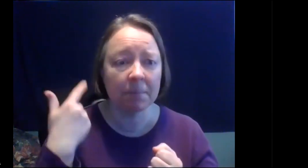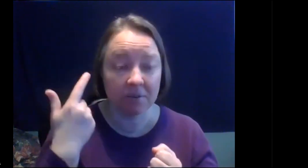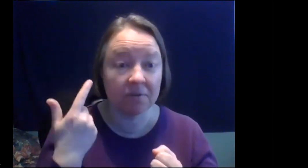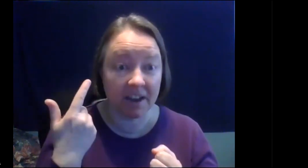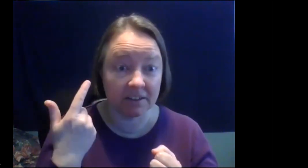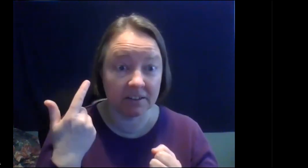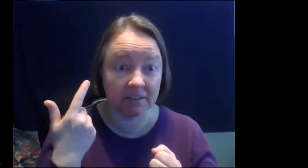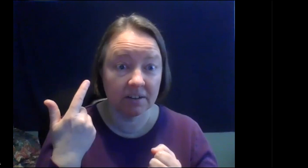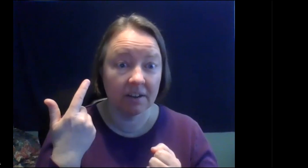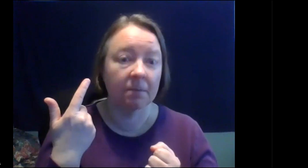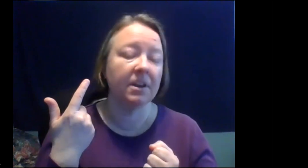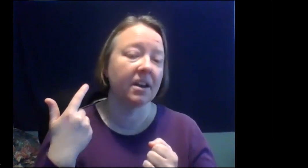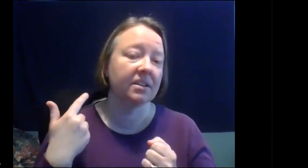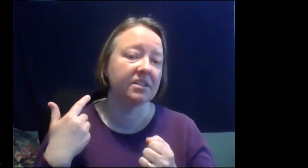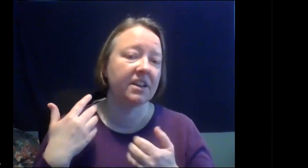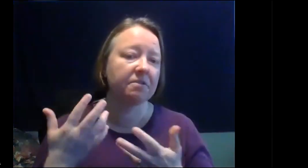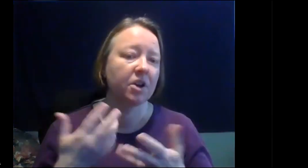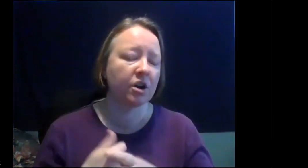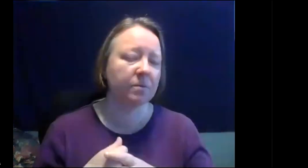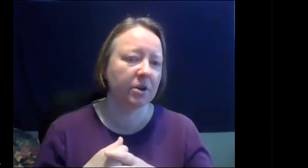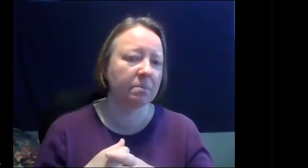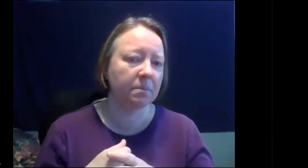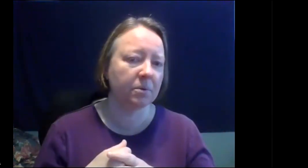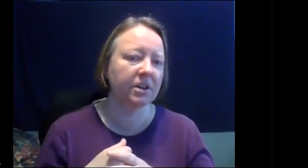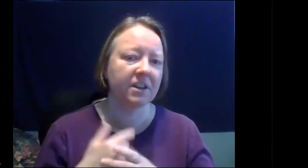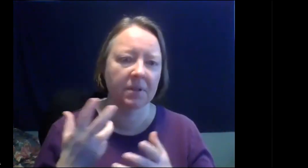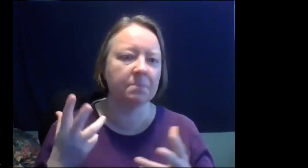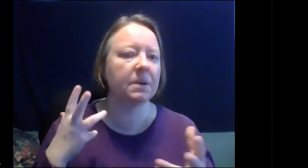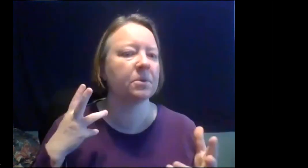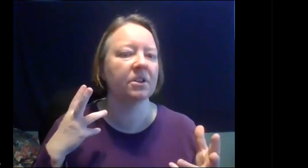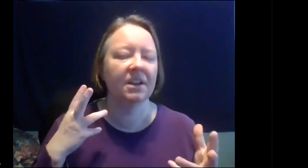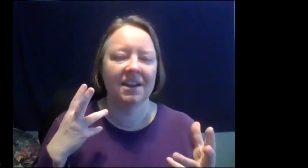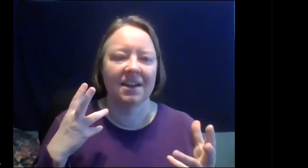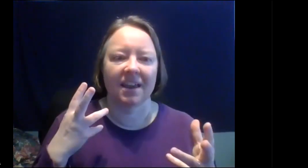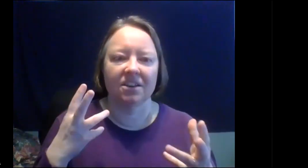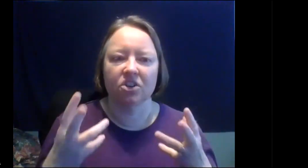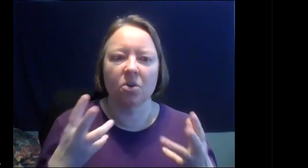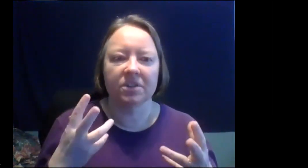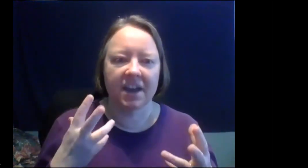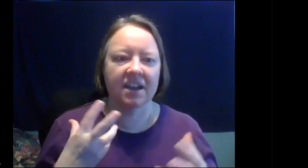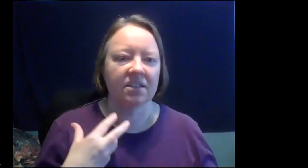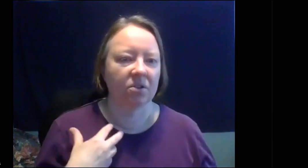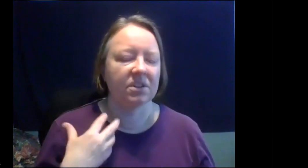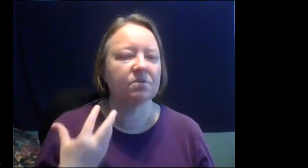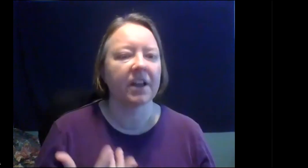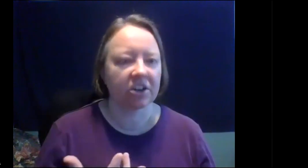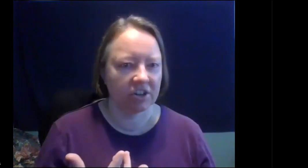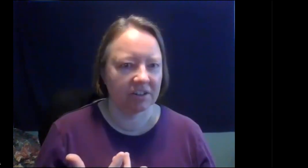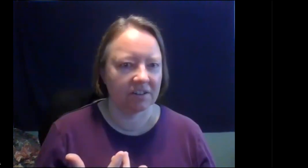my face, because deaf and hard of hearing people and deafblind people take those